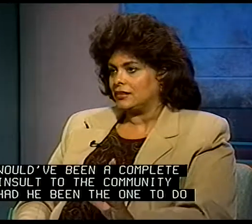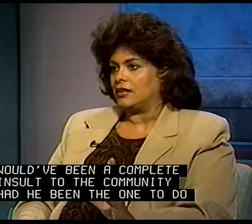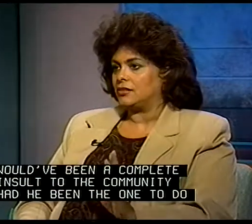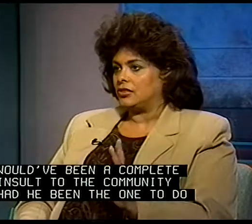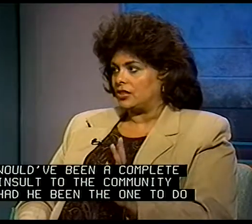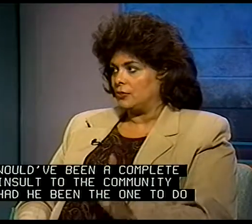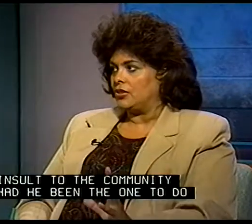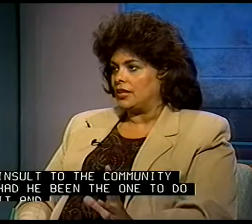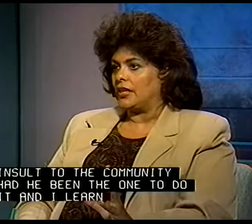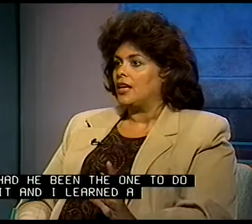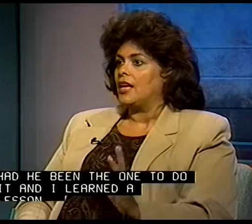insult to the community